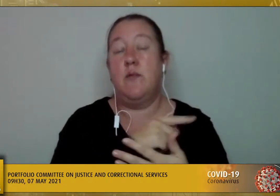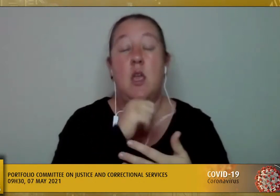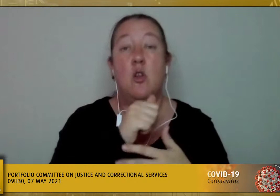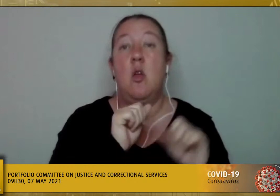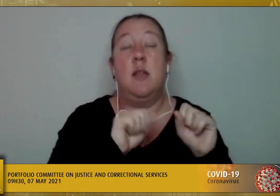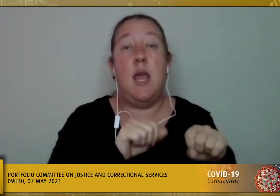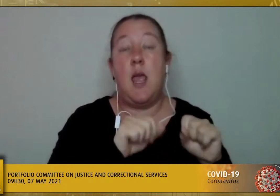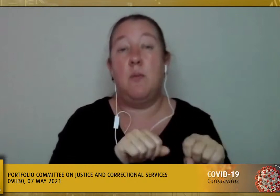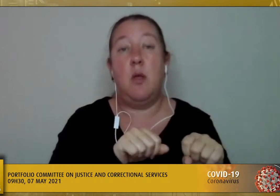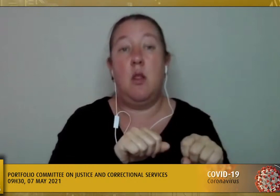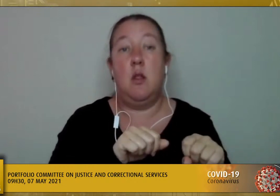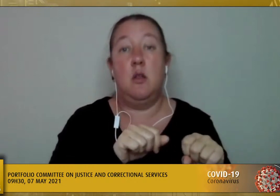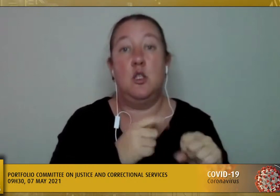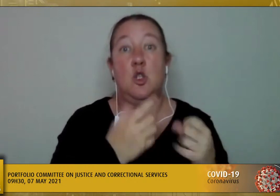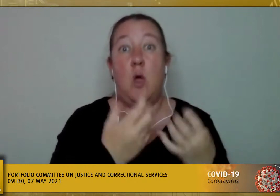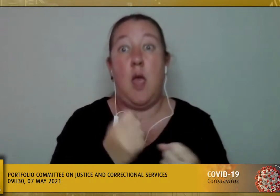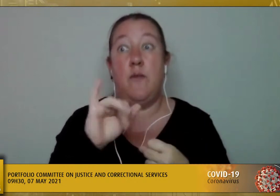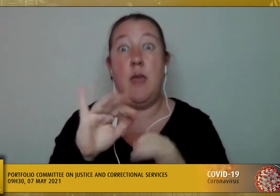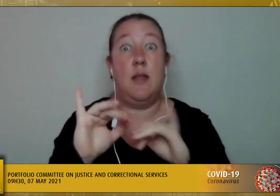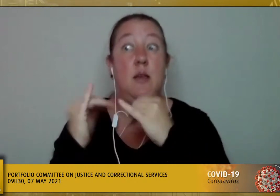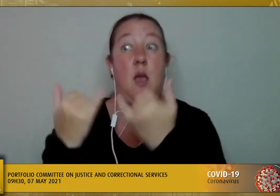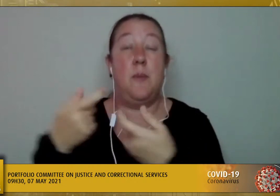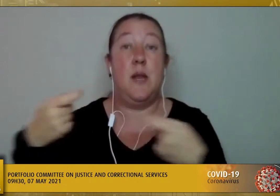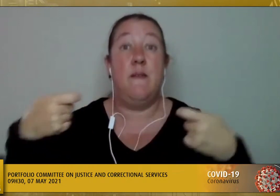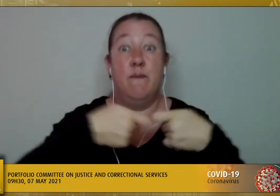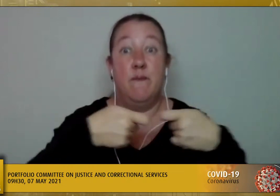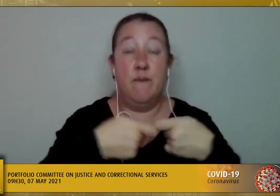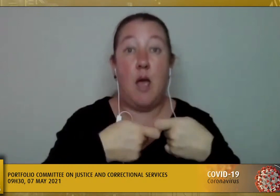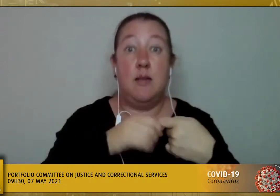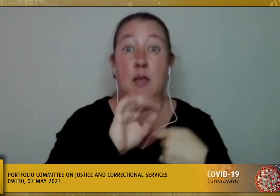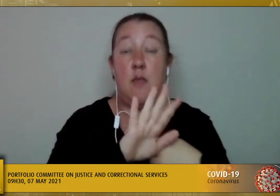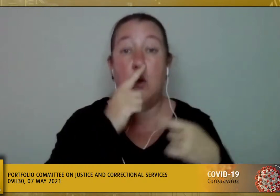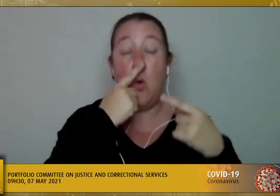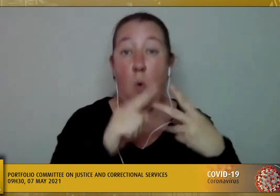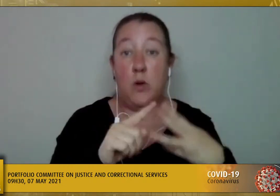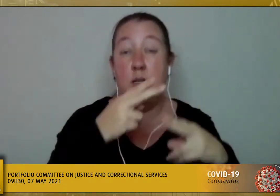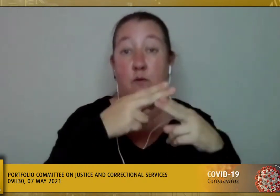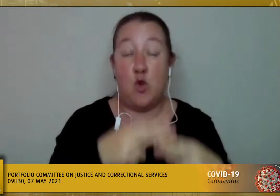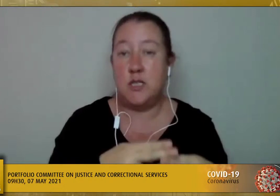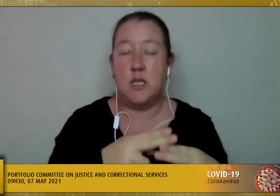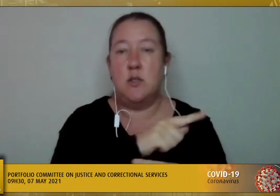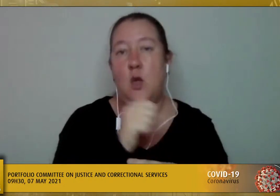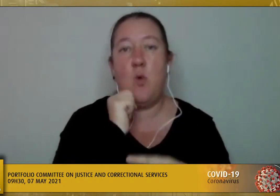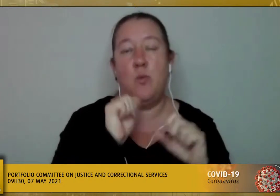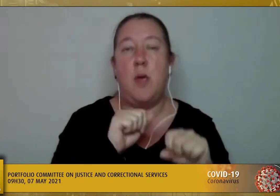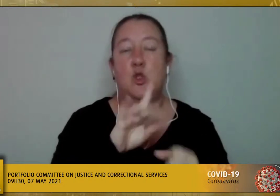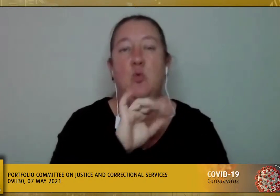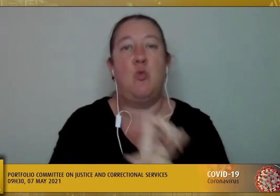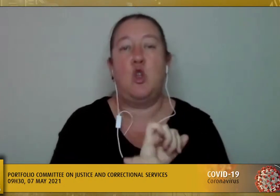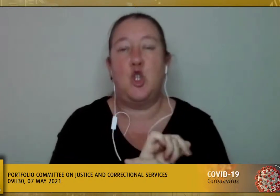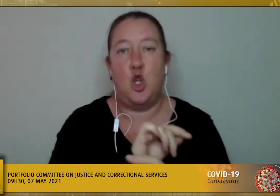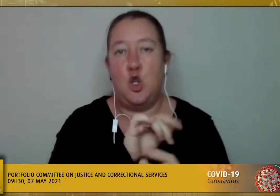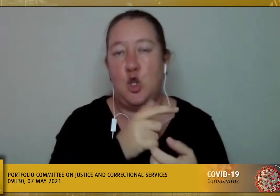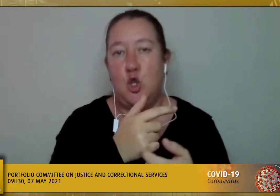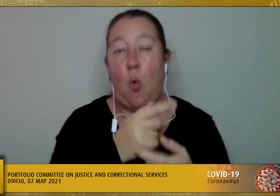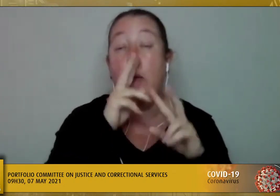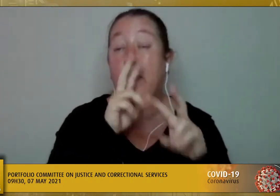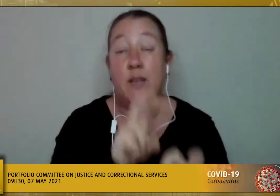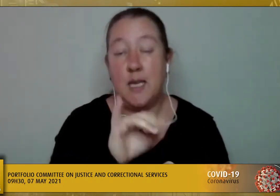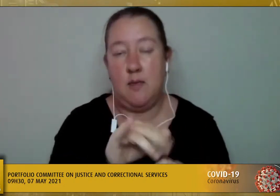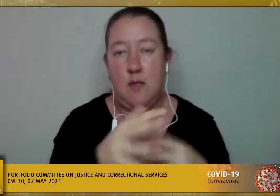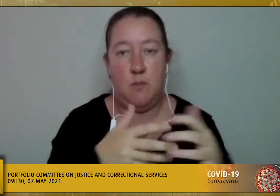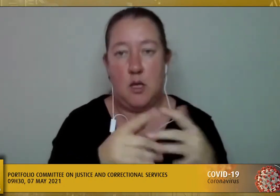to have that company funding their audit and forensics they will not be able to prosecute that matter or investigate